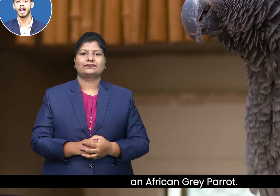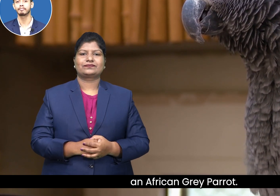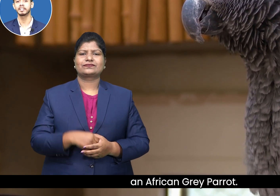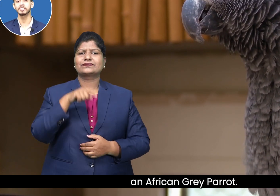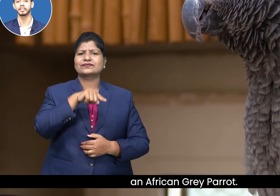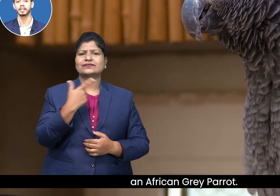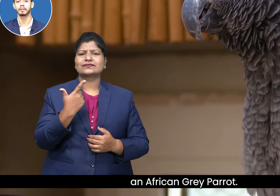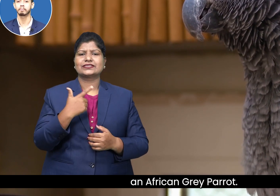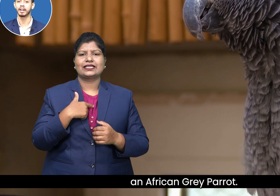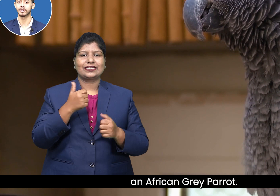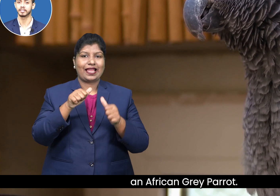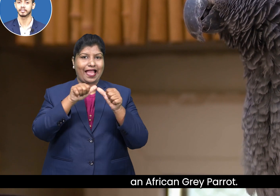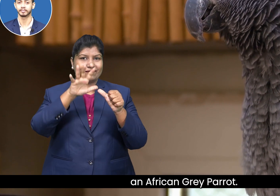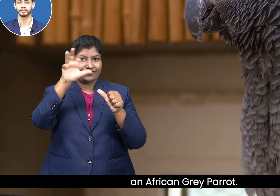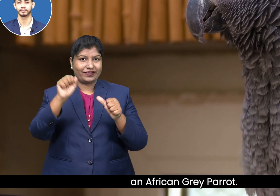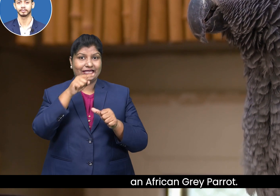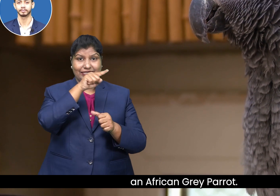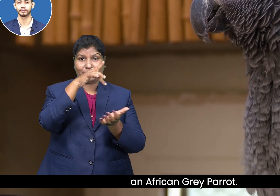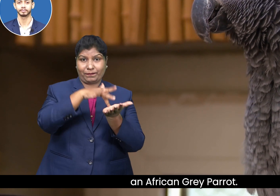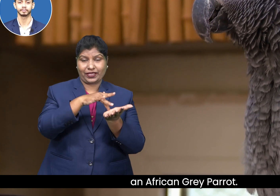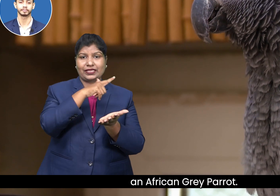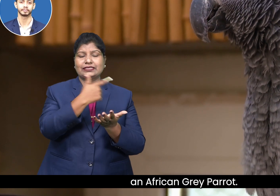an African grey parrot.